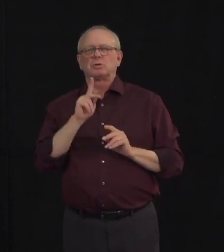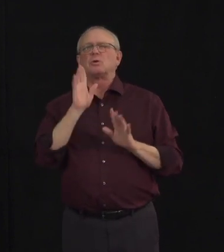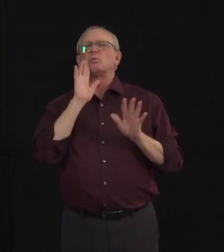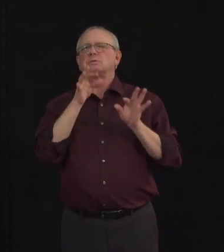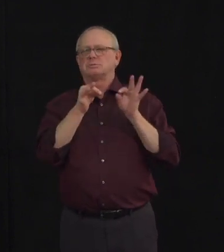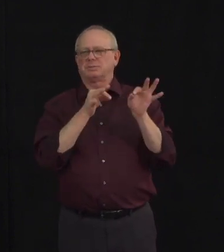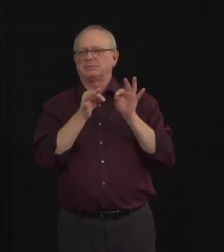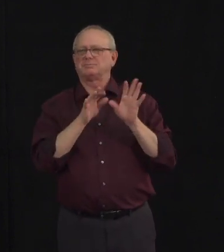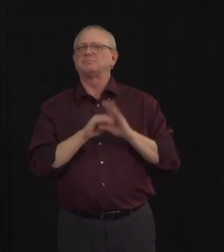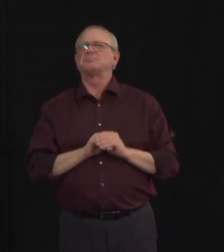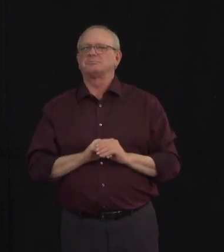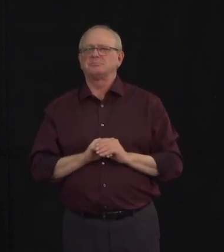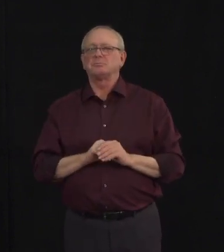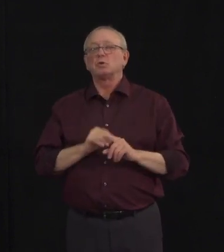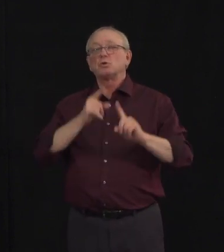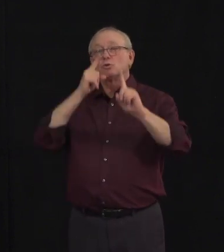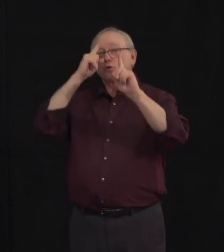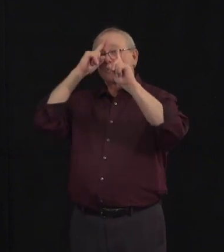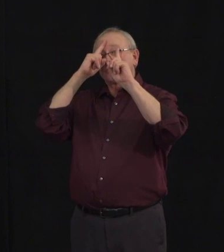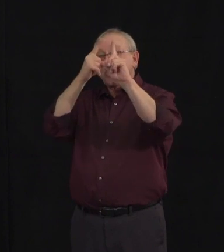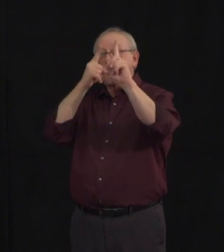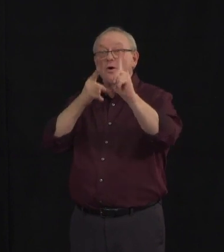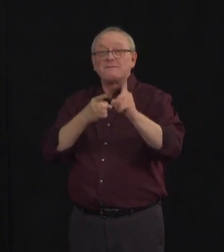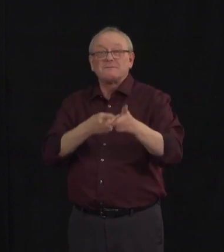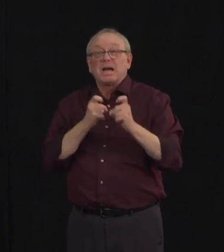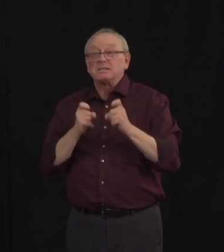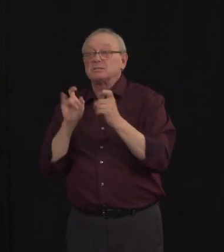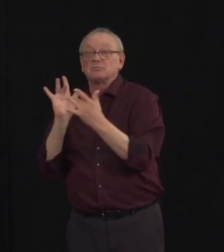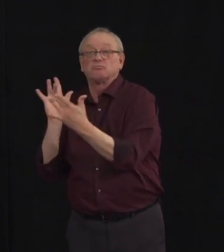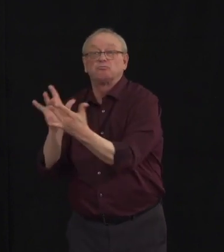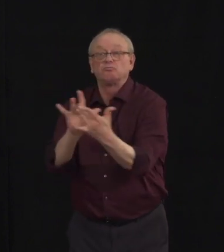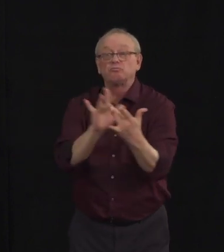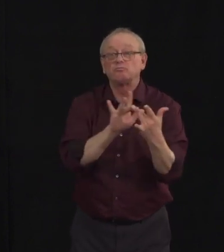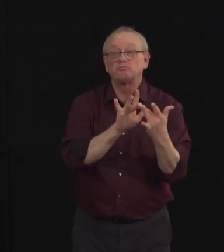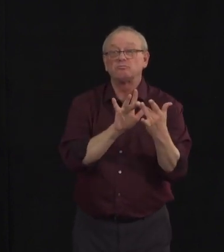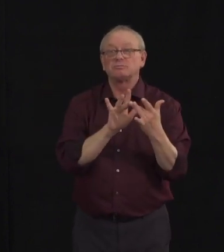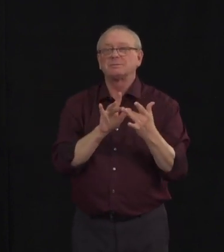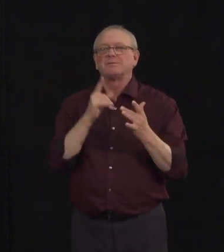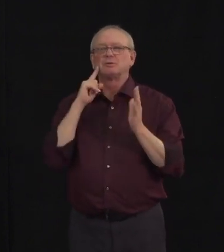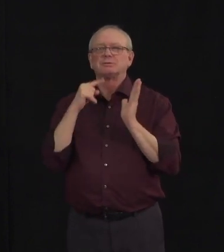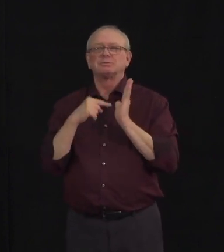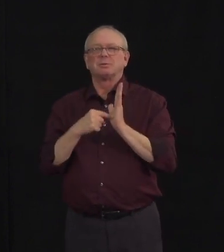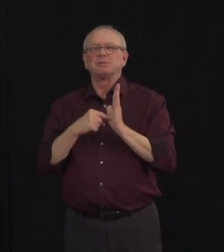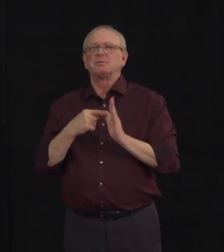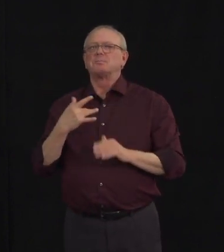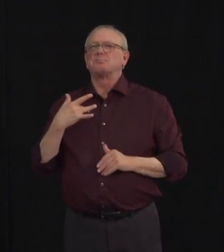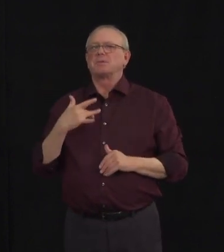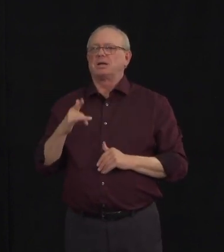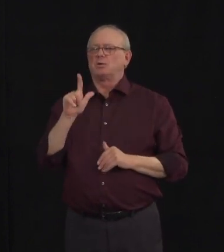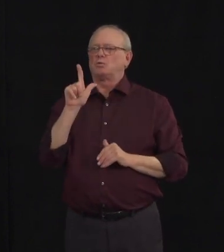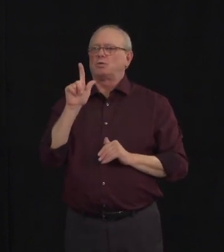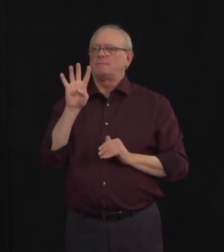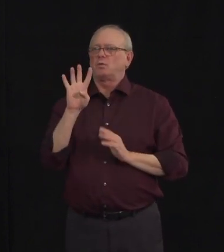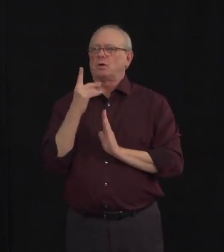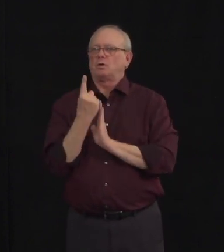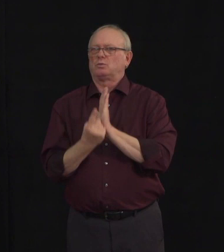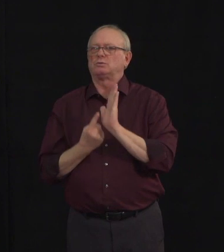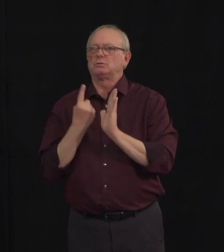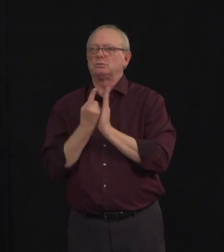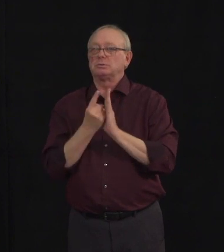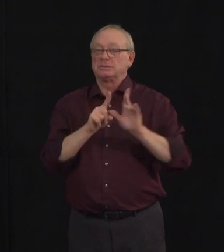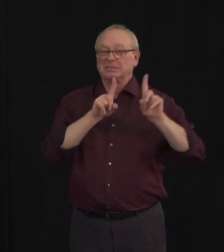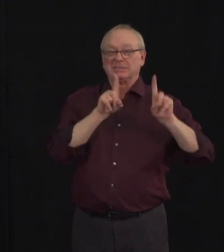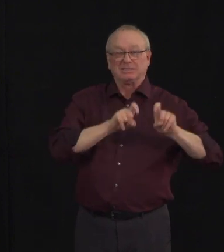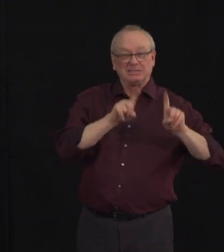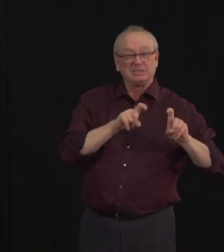confirmed cases, ideally we would be contacting cases within 24 hours of receiving a positive lab result.